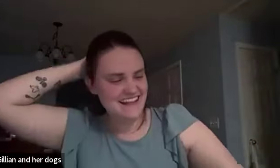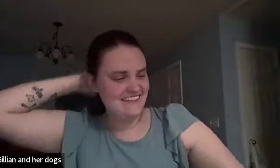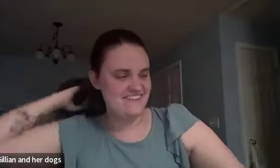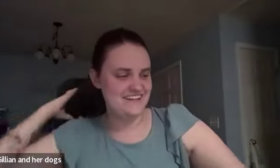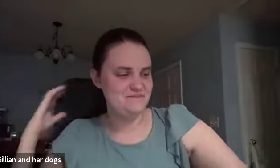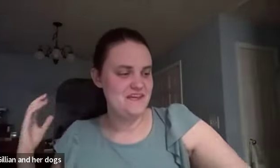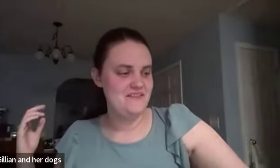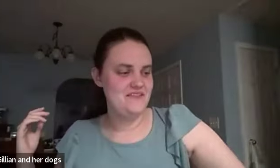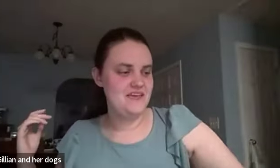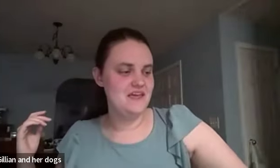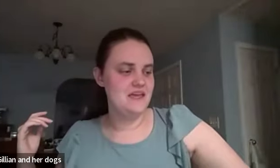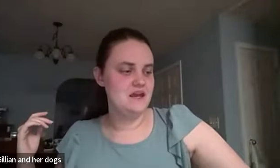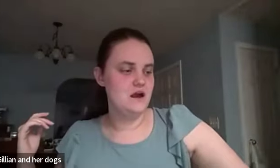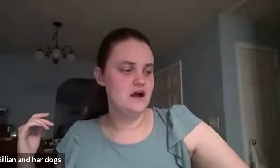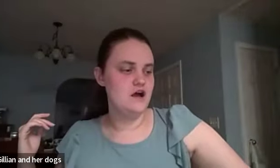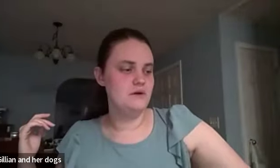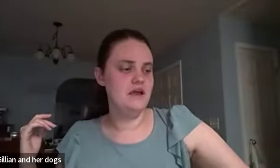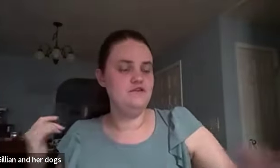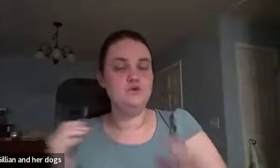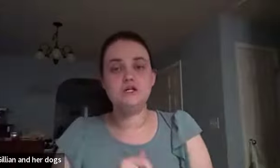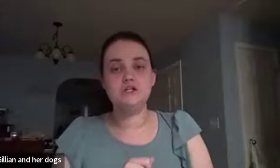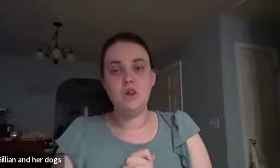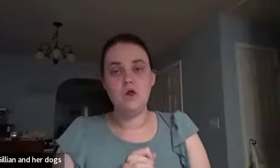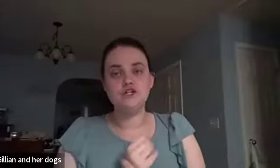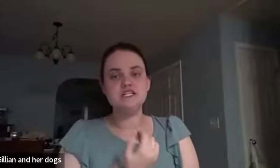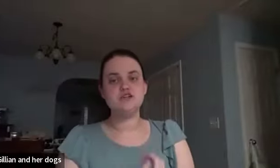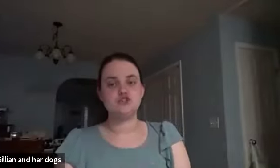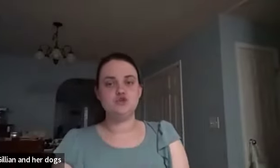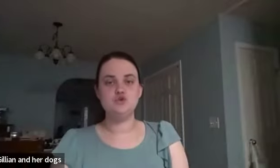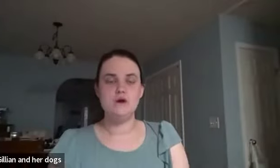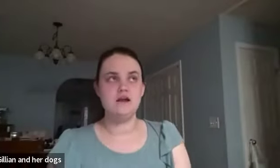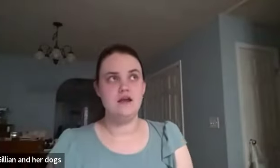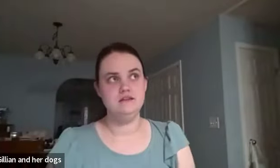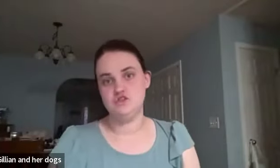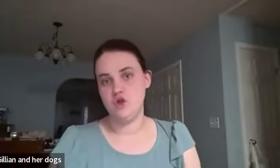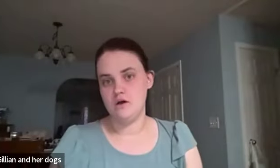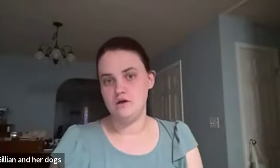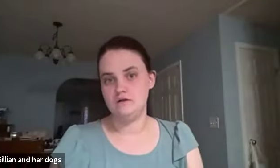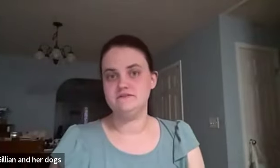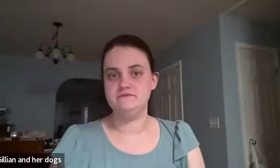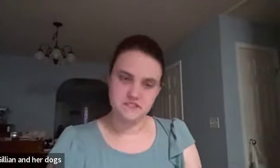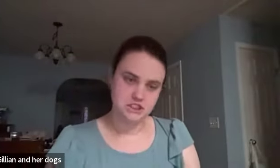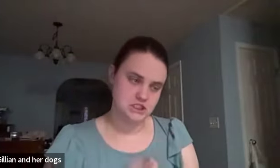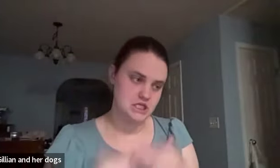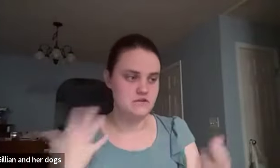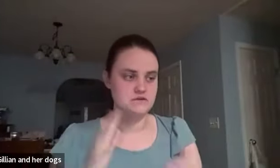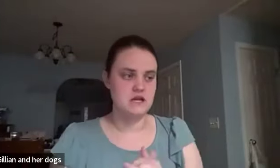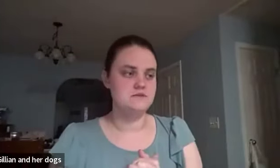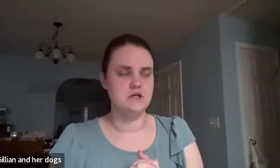I love it. Then, if you are allergic to cats, dogs, fish, any of those types, we're